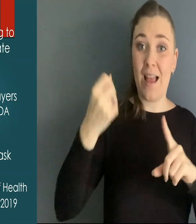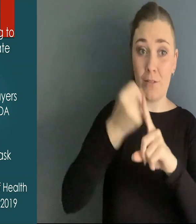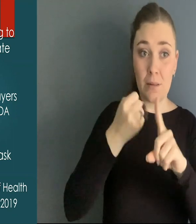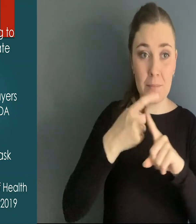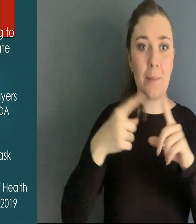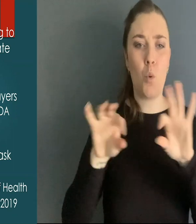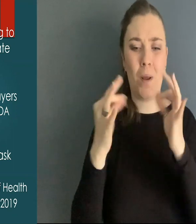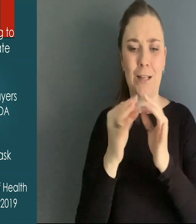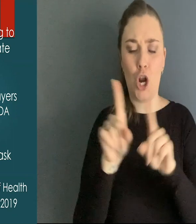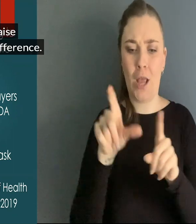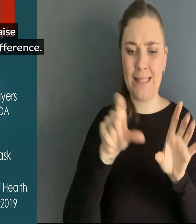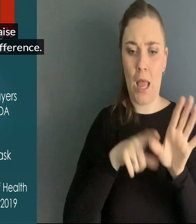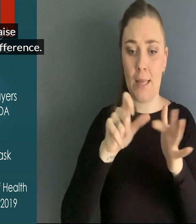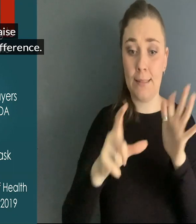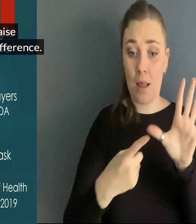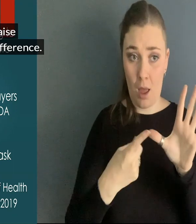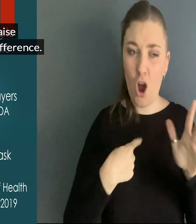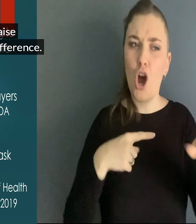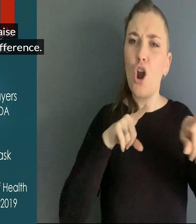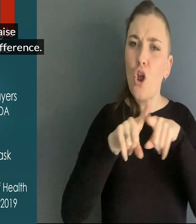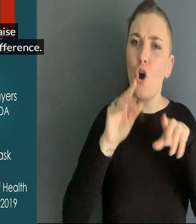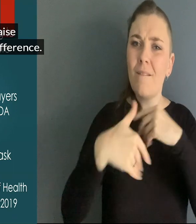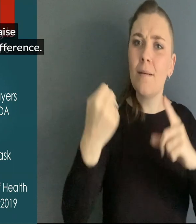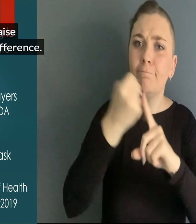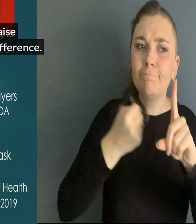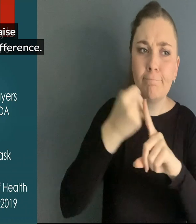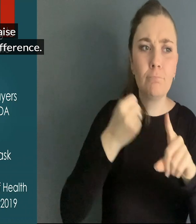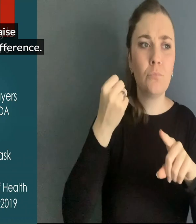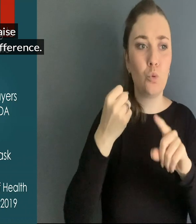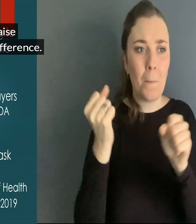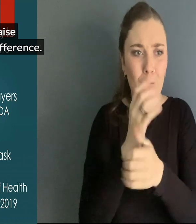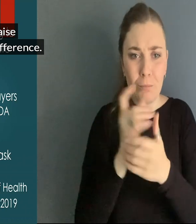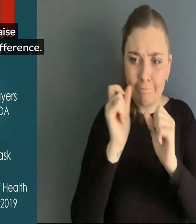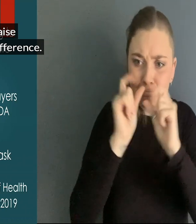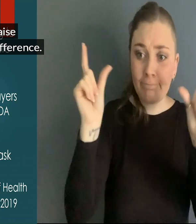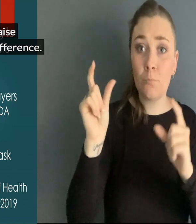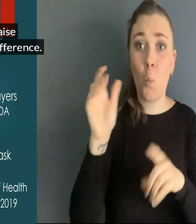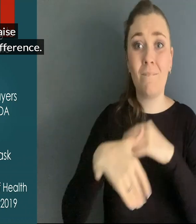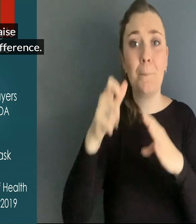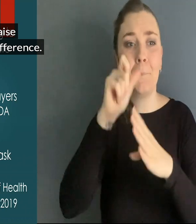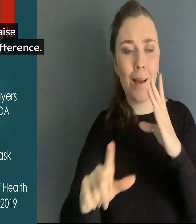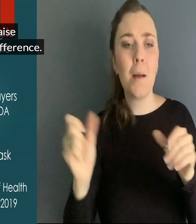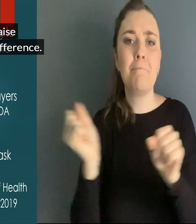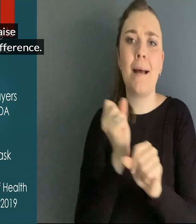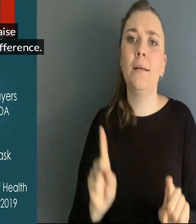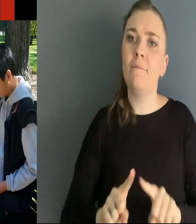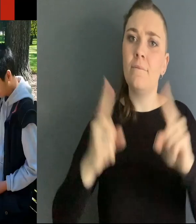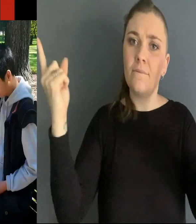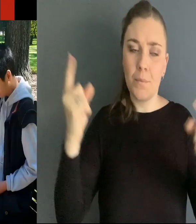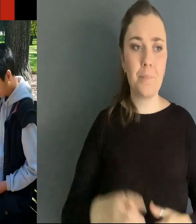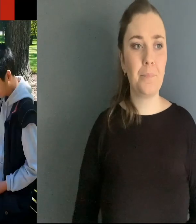organizations like cider i'm learning about advocacy to raise awareness of disability and to make a difference